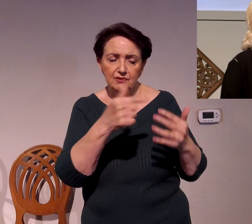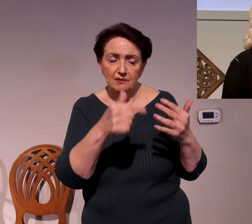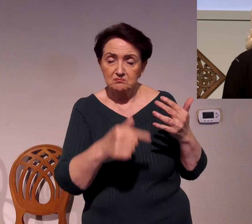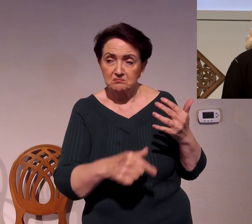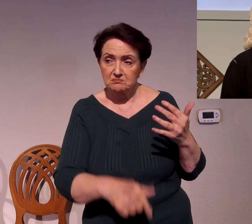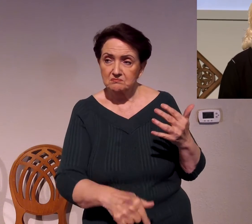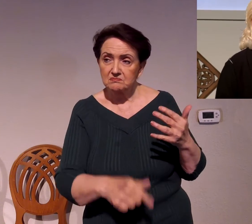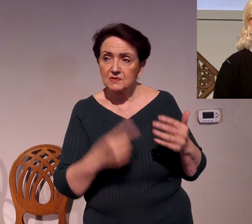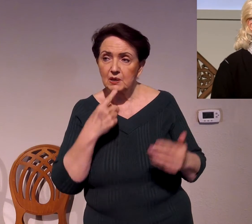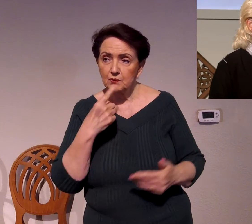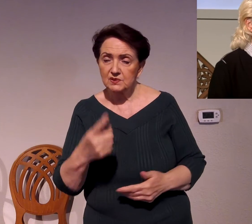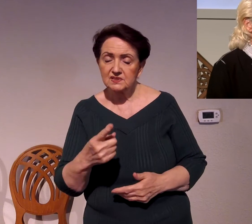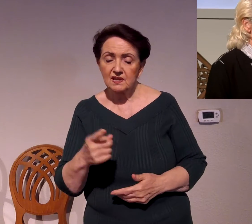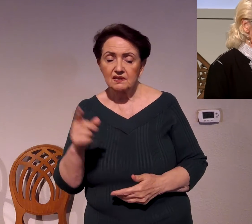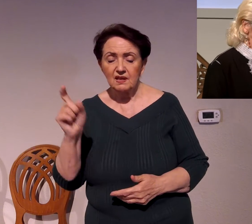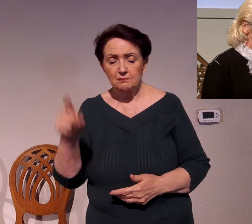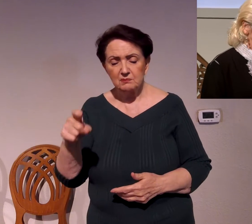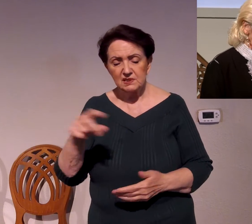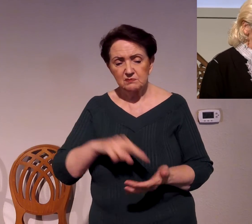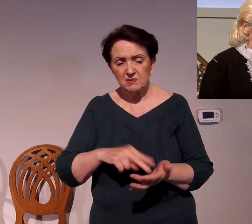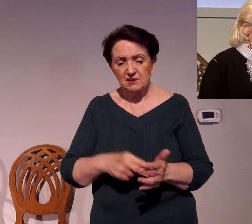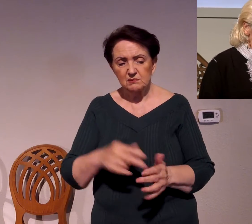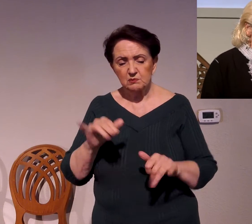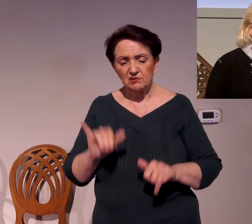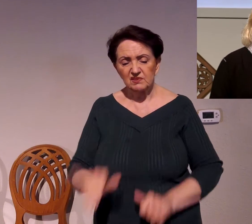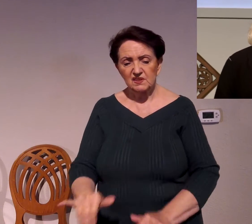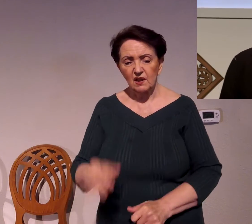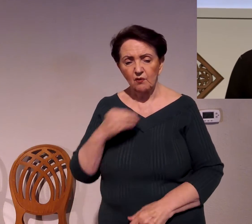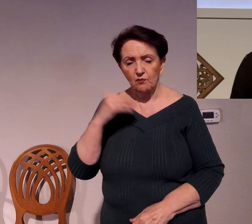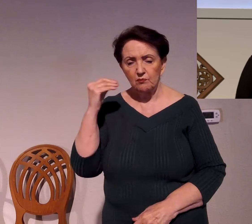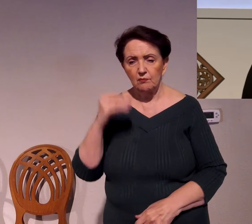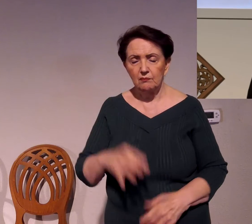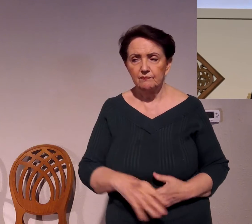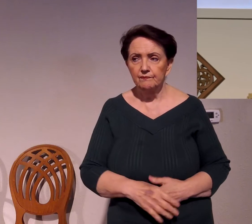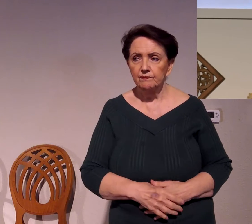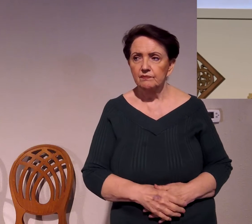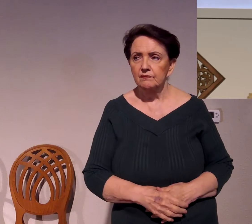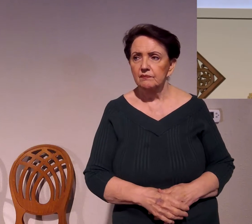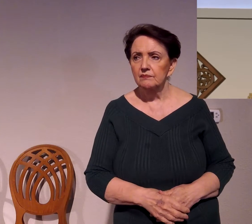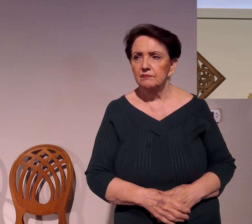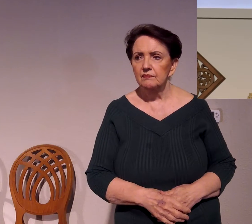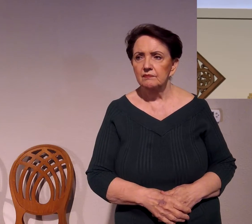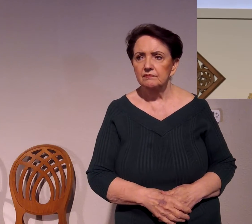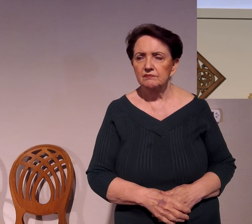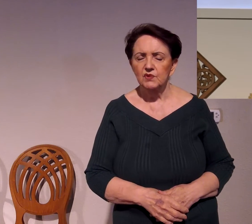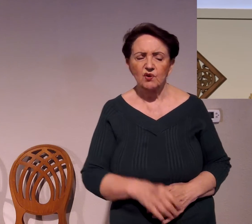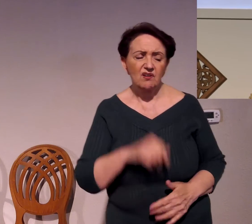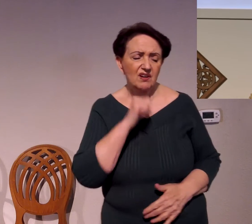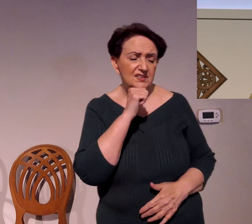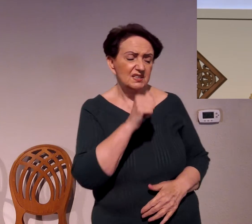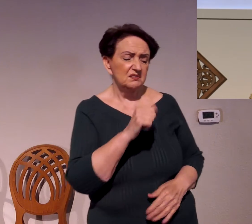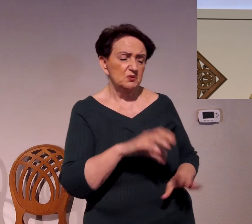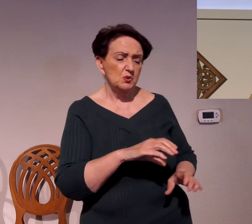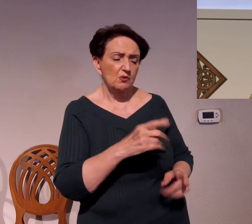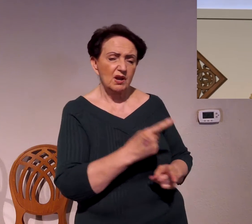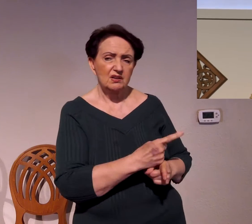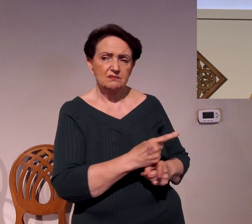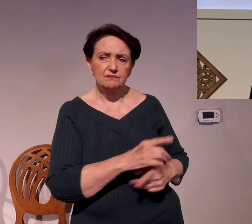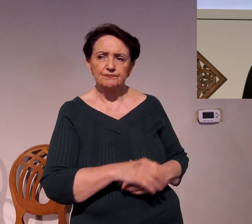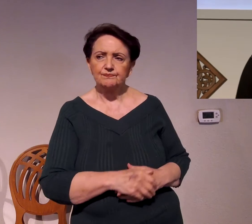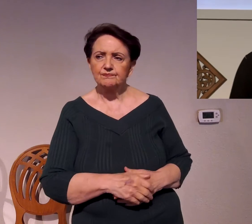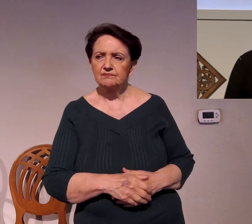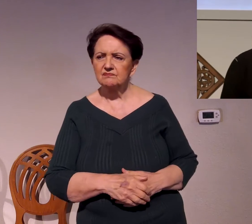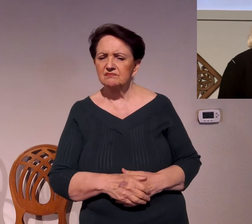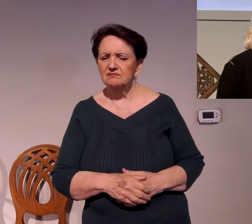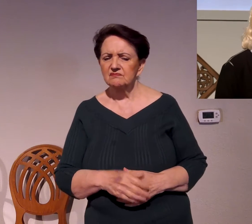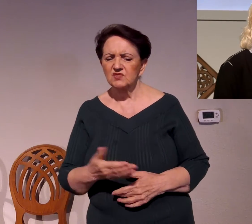say, oh, that must mean I'm not supposed to do it. Or, I didn't do it right. Or, there's